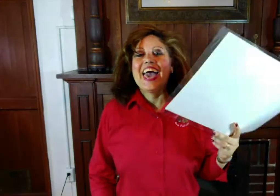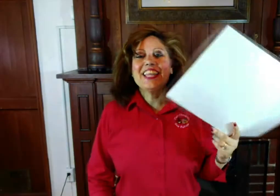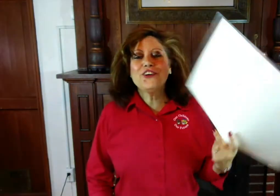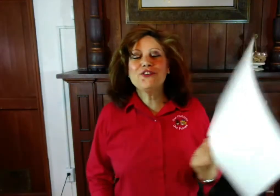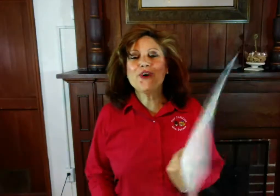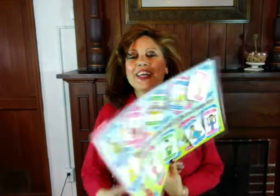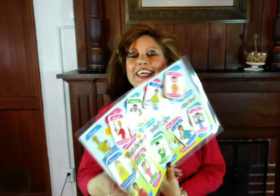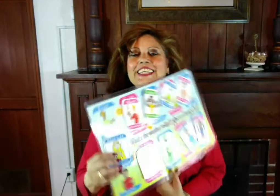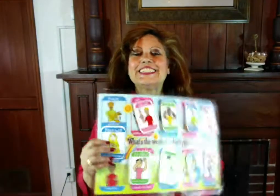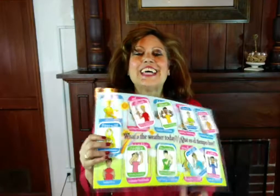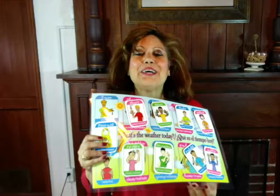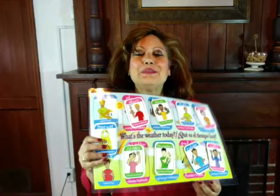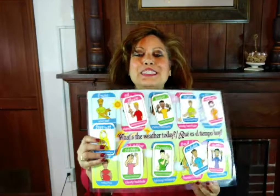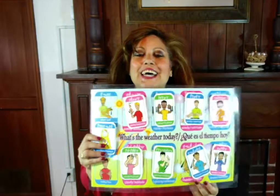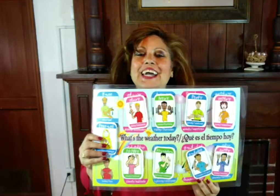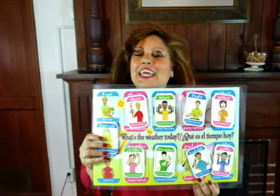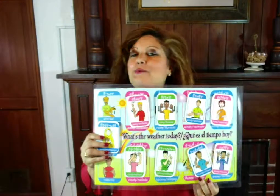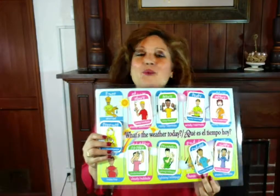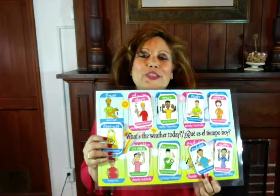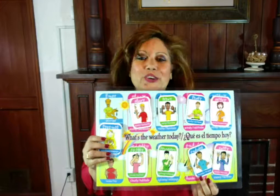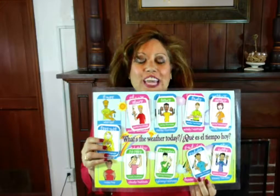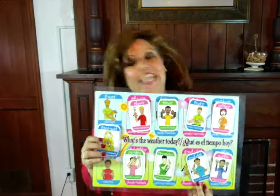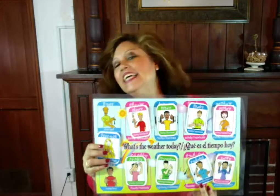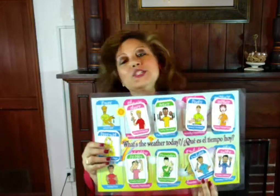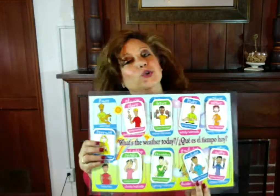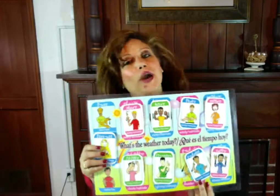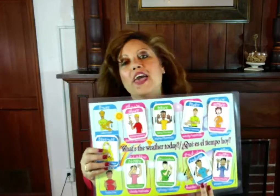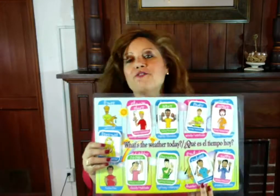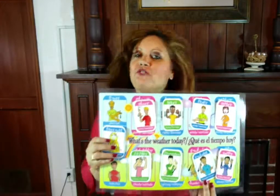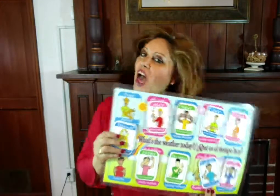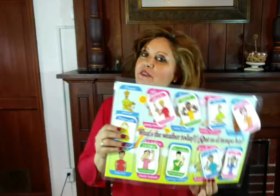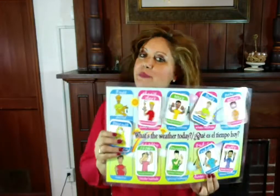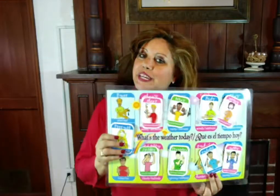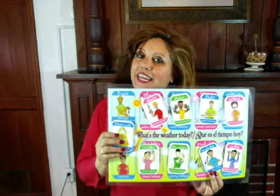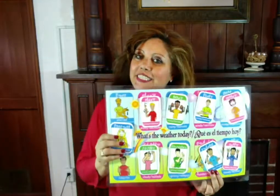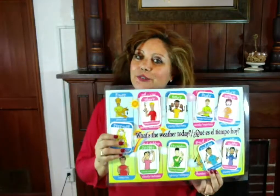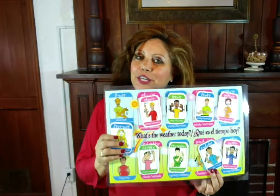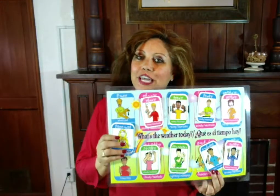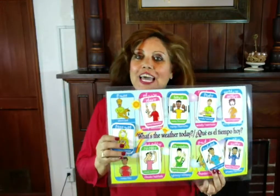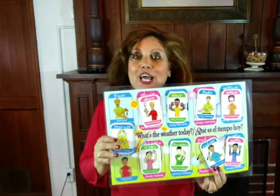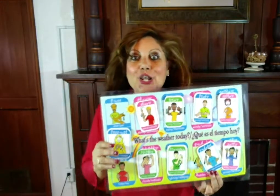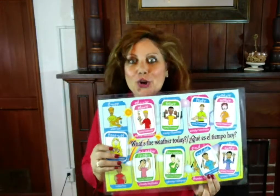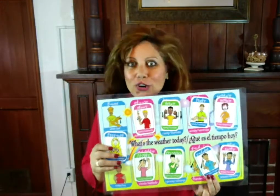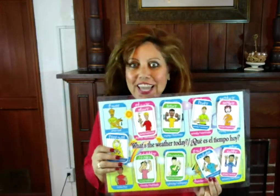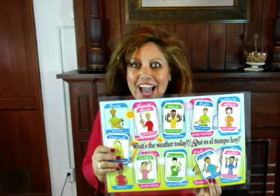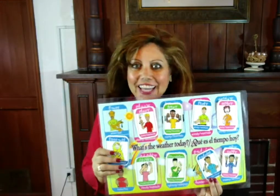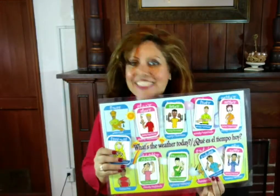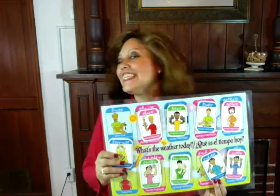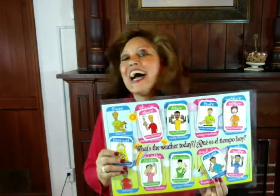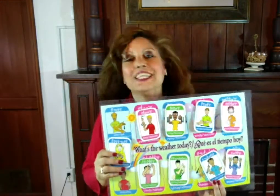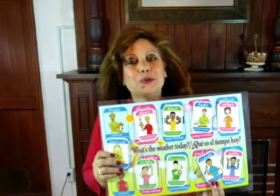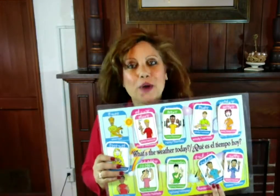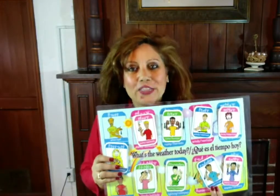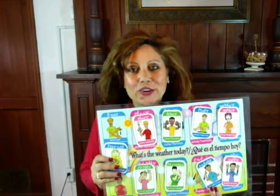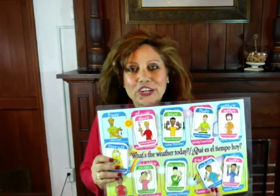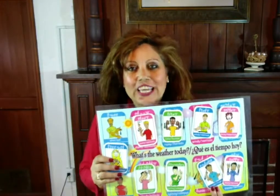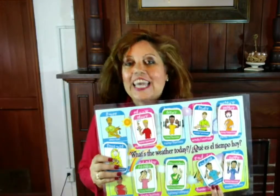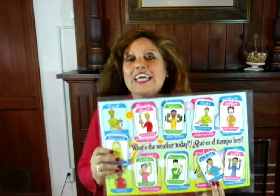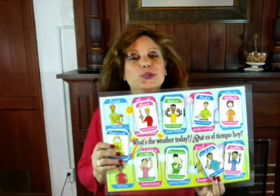Hello everyone, it is time to sign and weather. Let's do a 5-minute activity learning how to sign the weather, do it